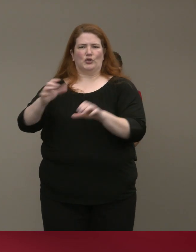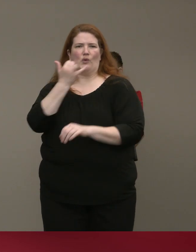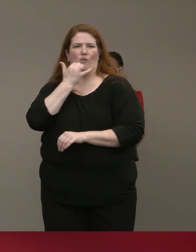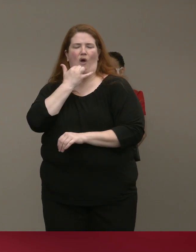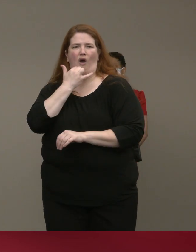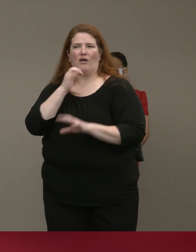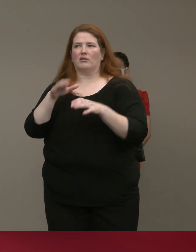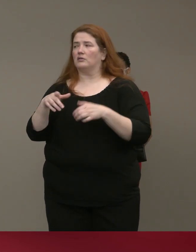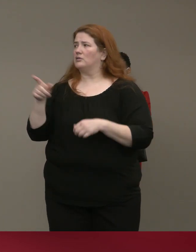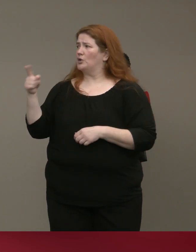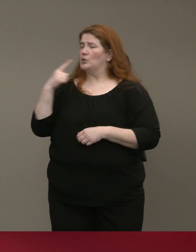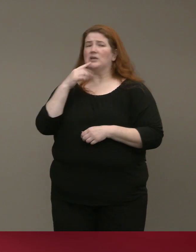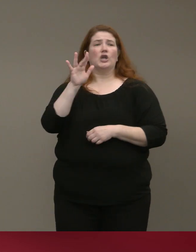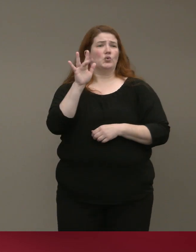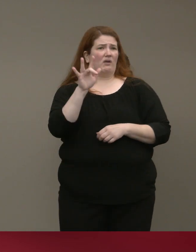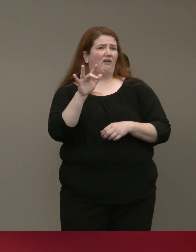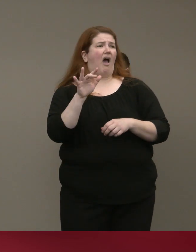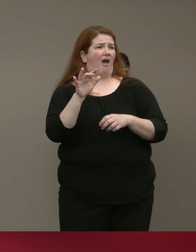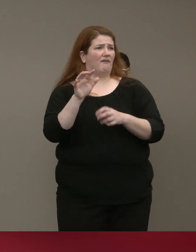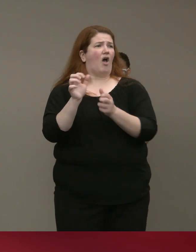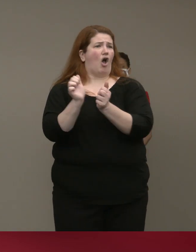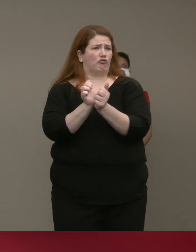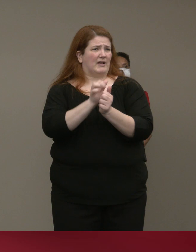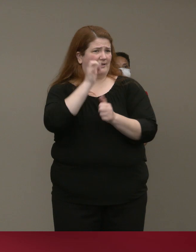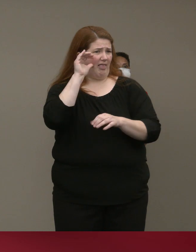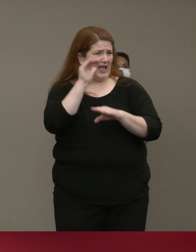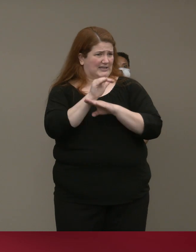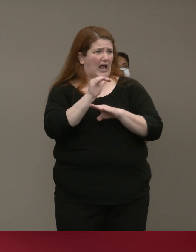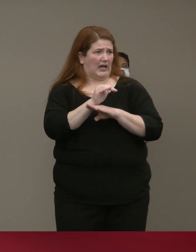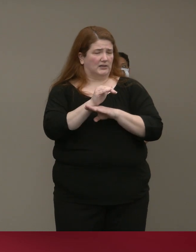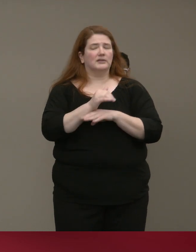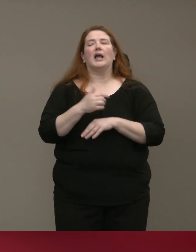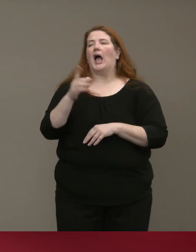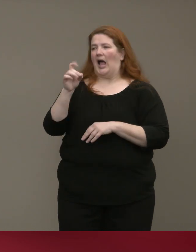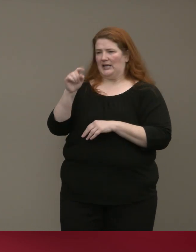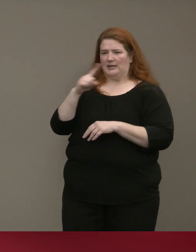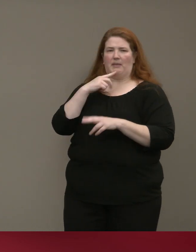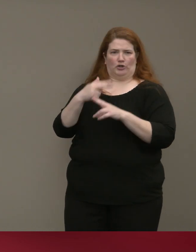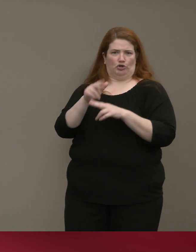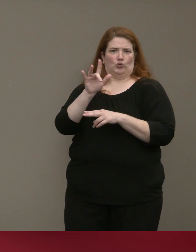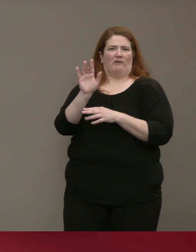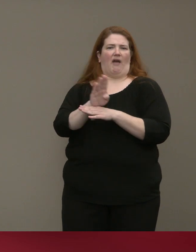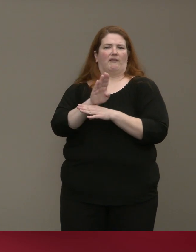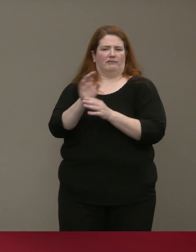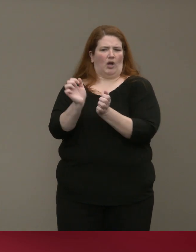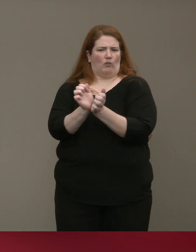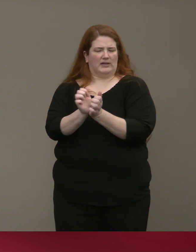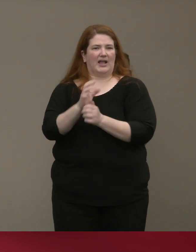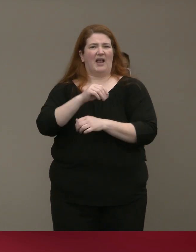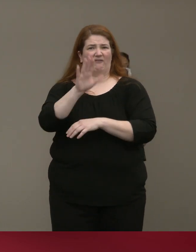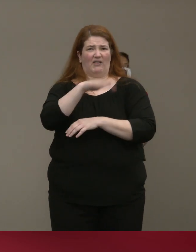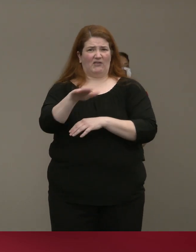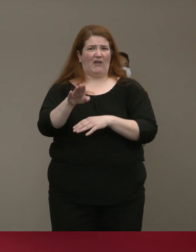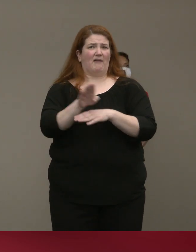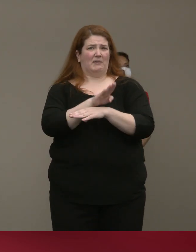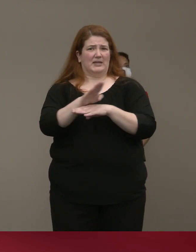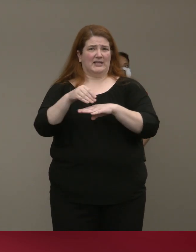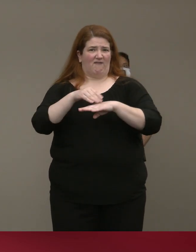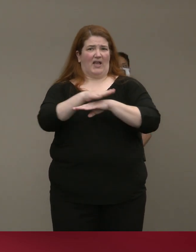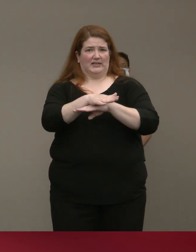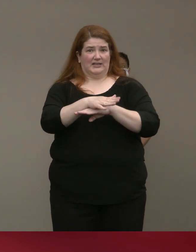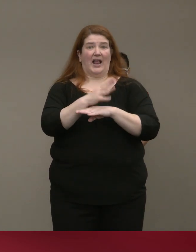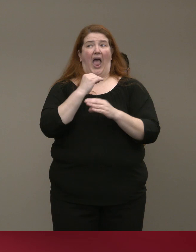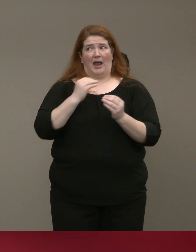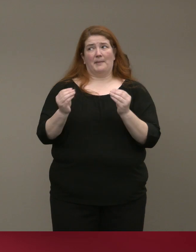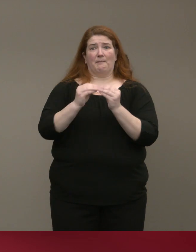were 25 arrests last night? I did mention that there were 25 arrests last night and that there were 55 businesses and counting that were affected. Were any